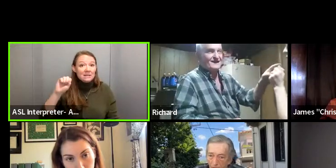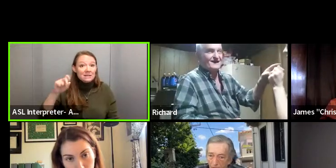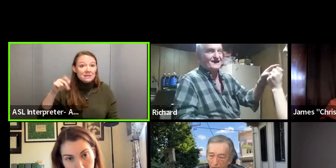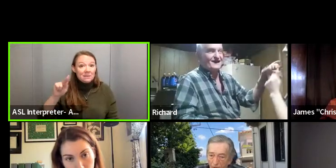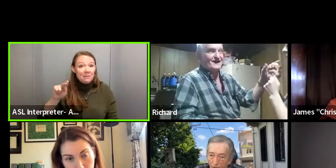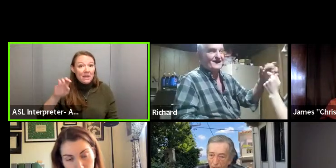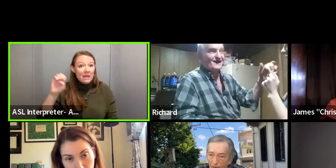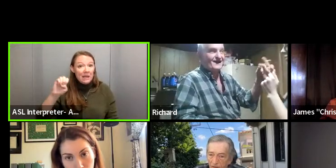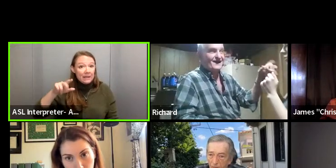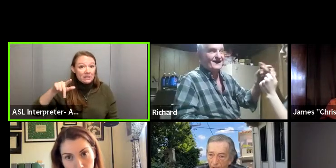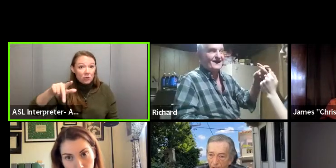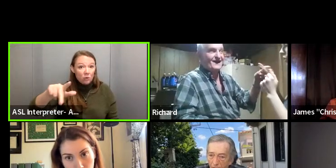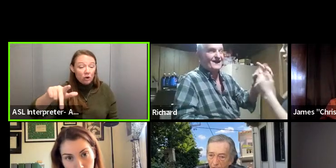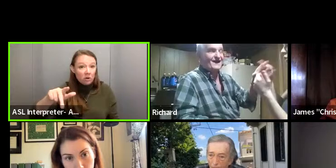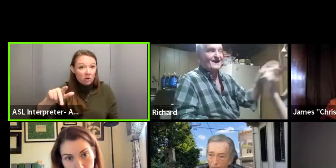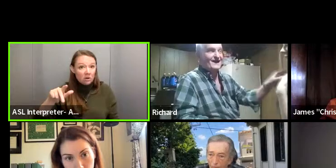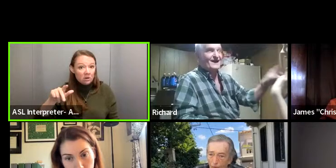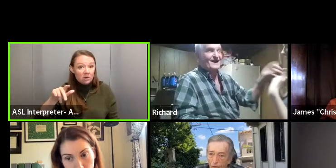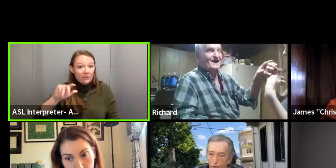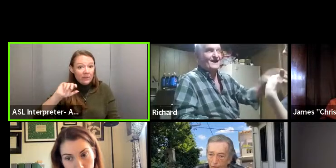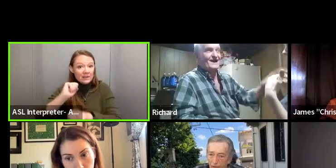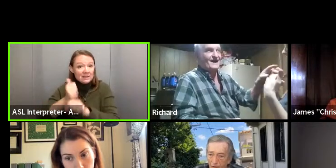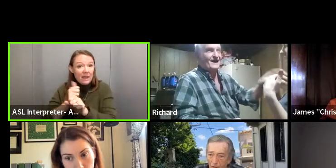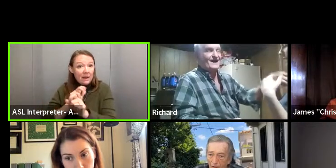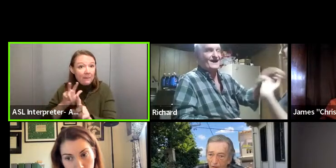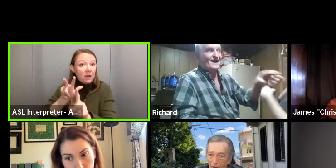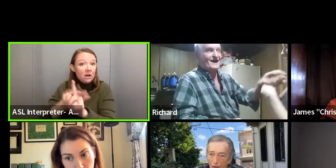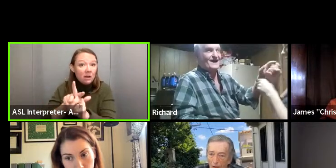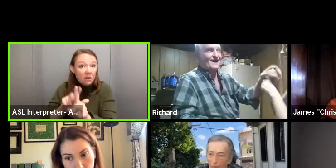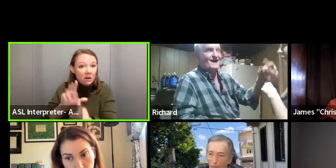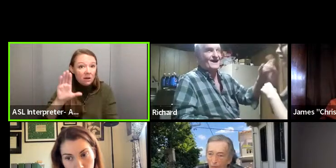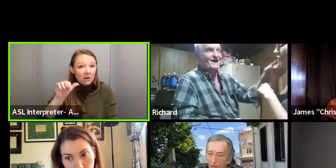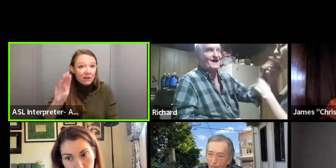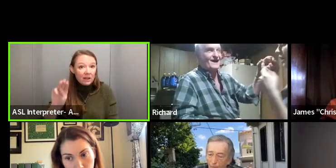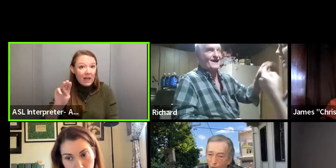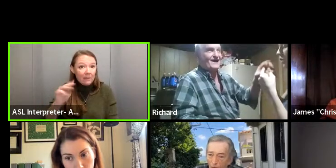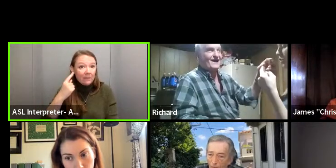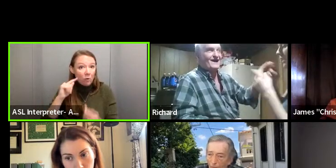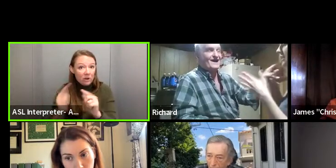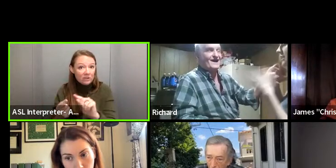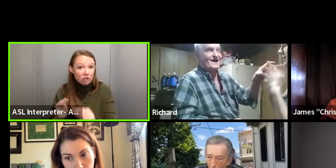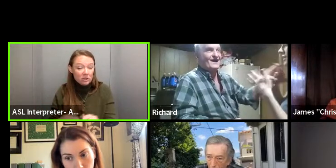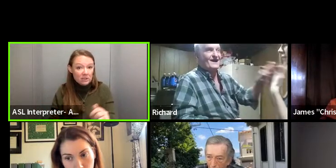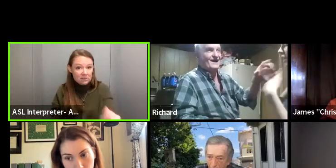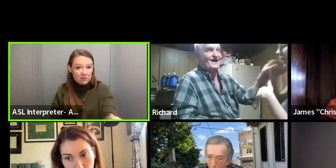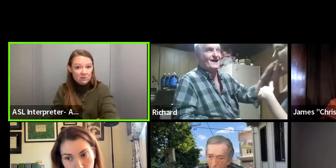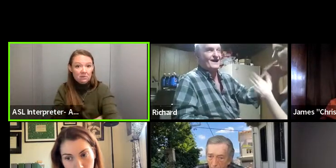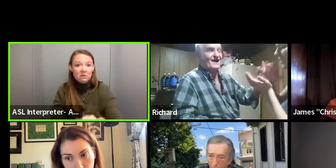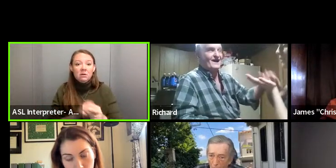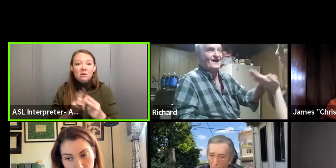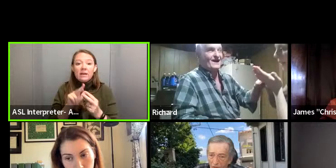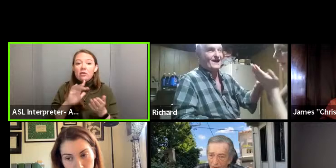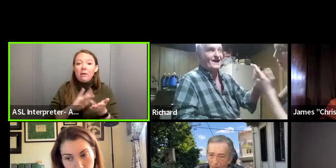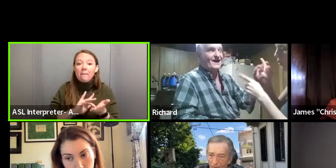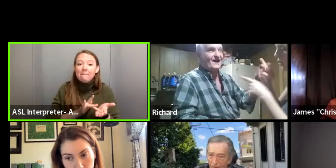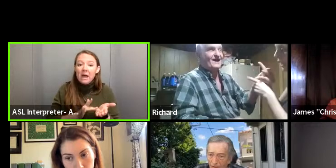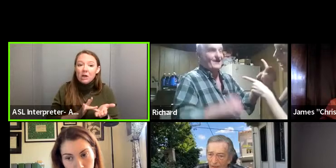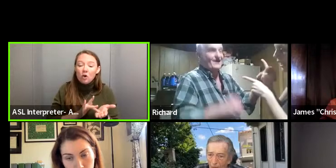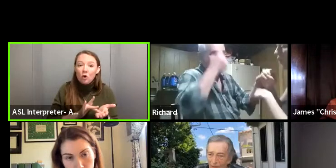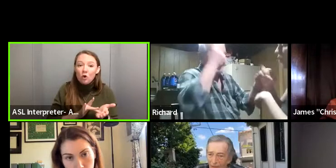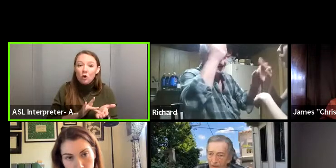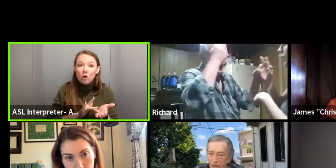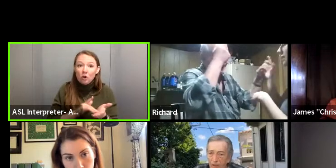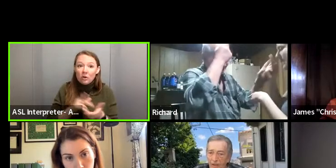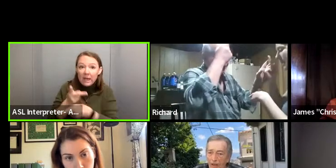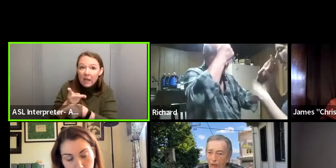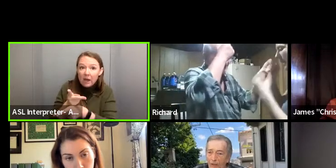claim that's made for injuries, whether it's for medical care or something.